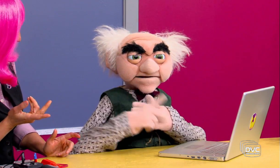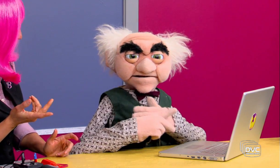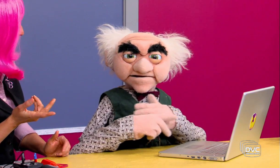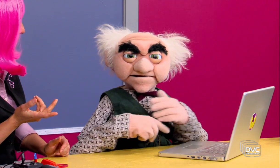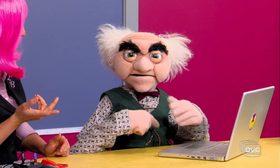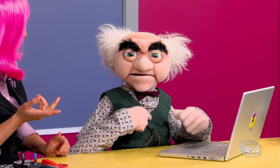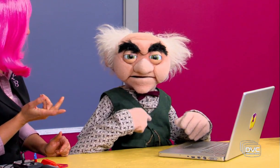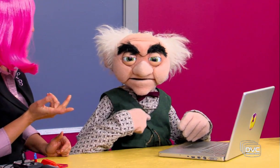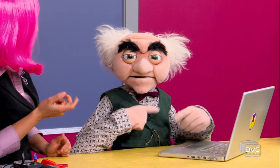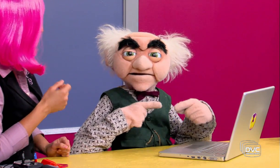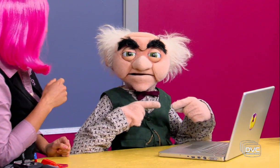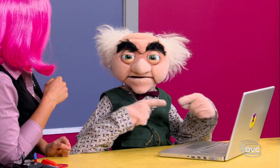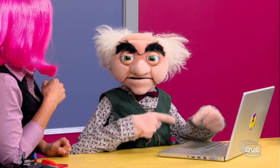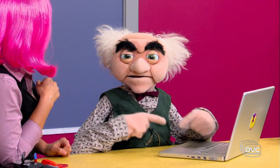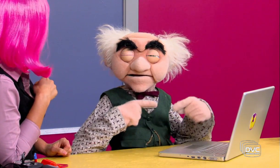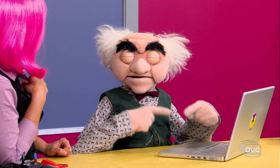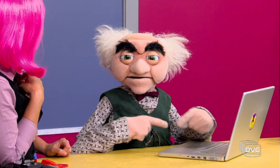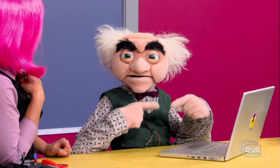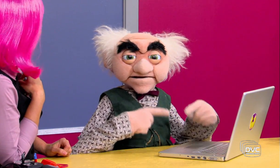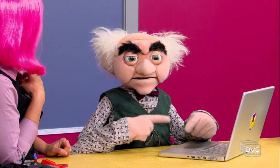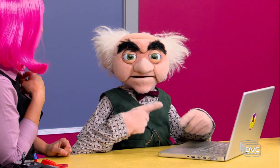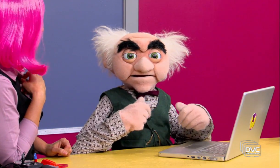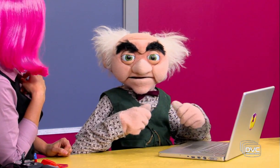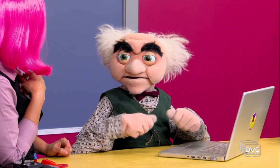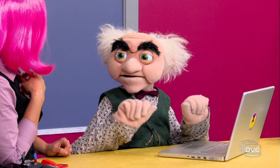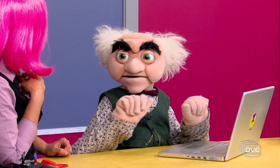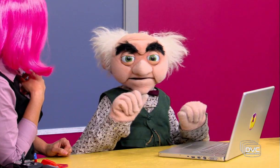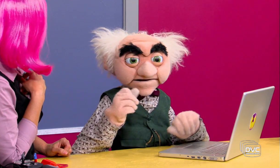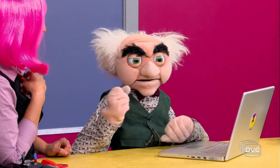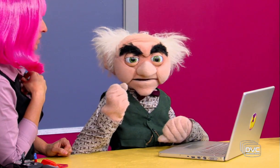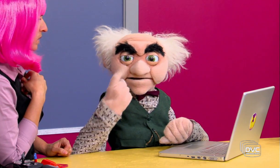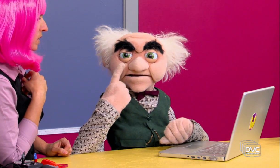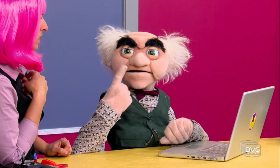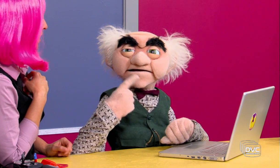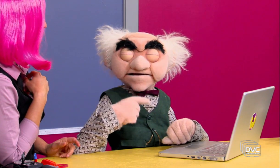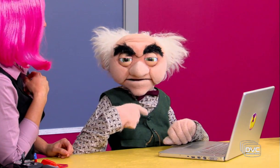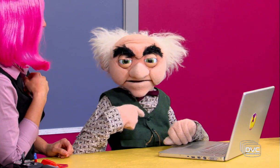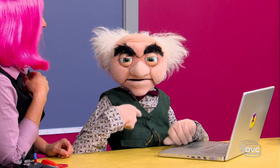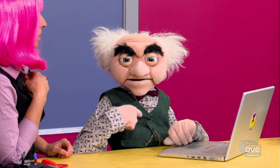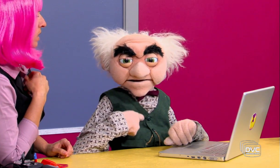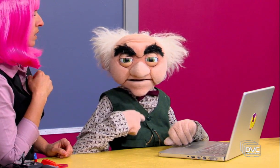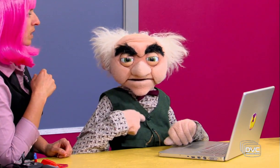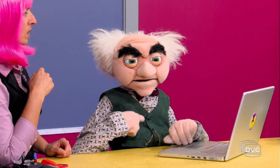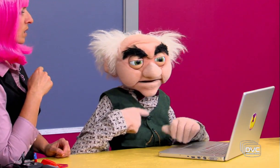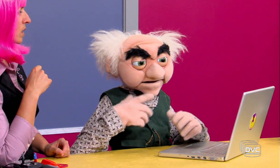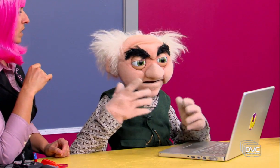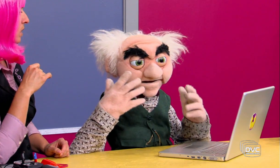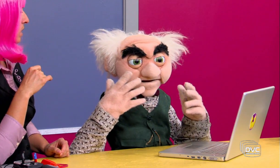Well, I'm really struggling to try and understand this program.